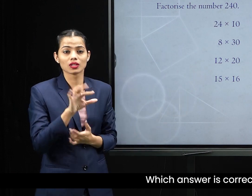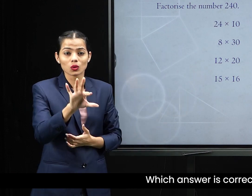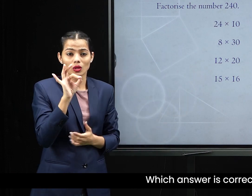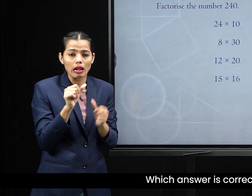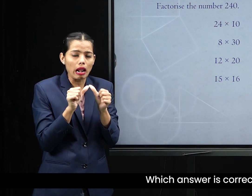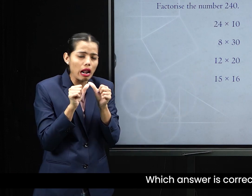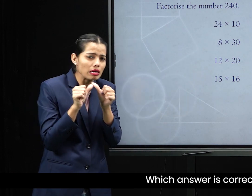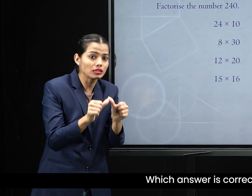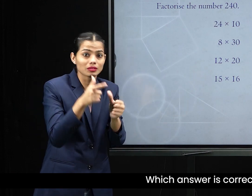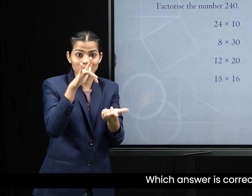Which answer is correct, children?